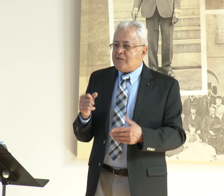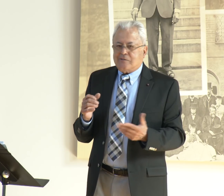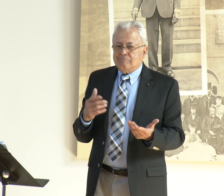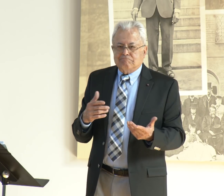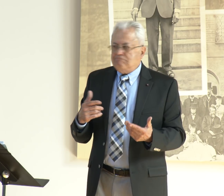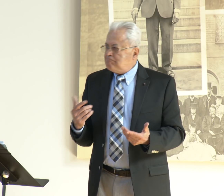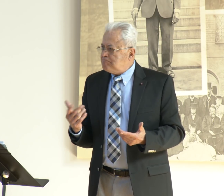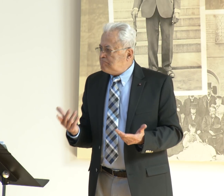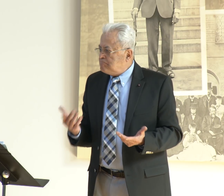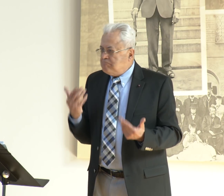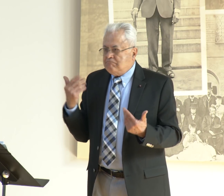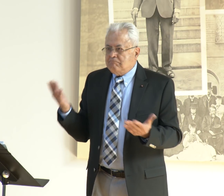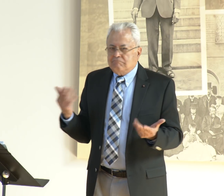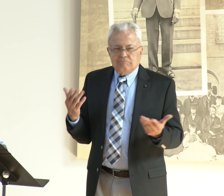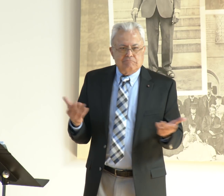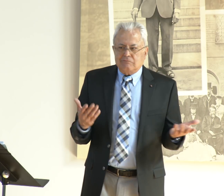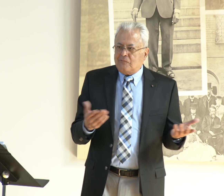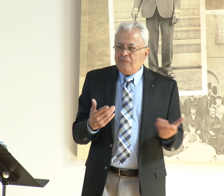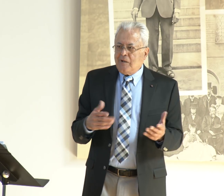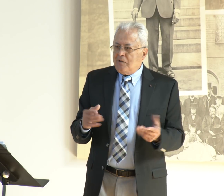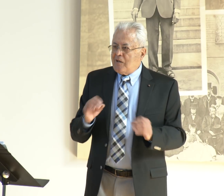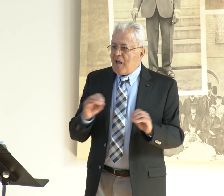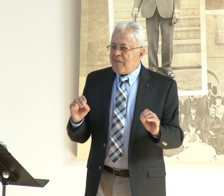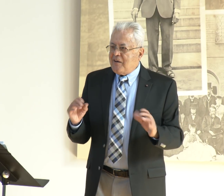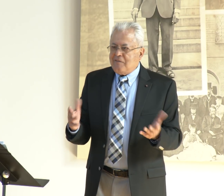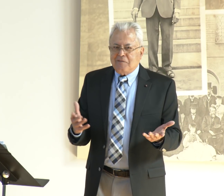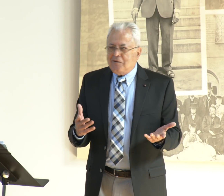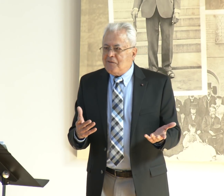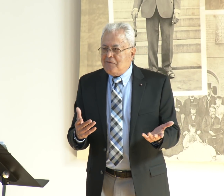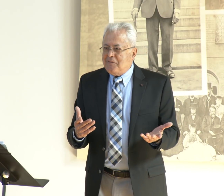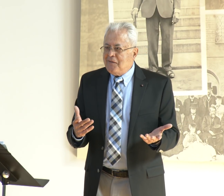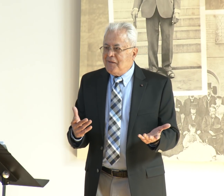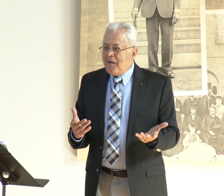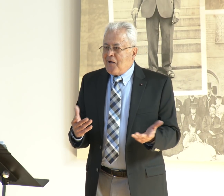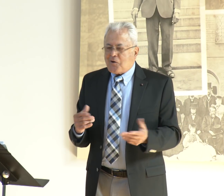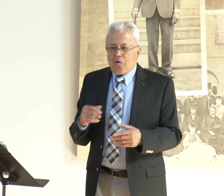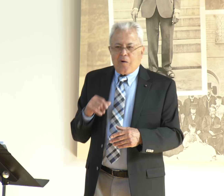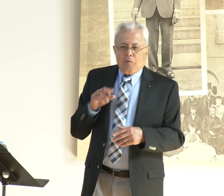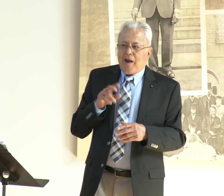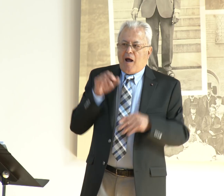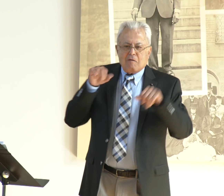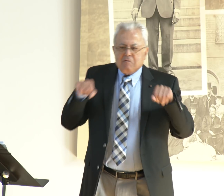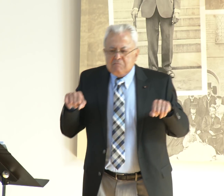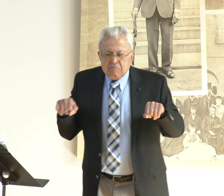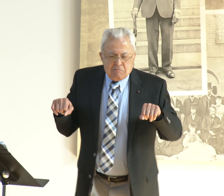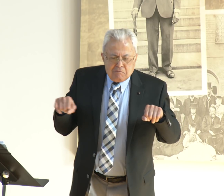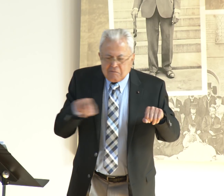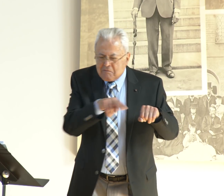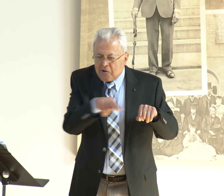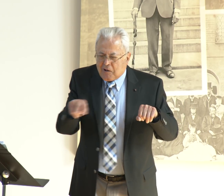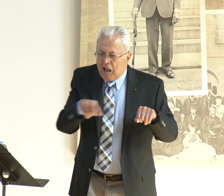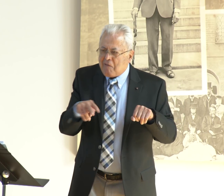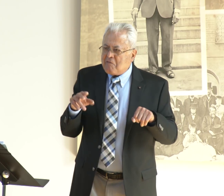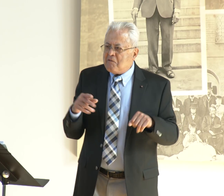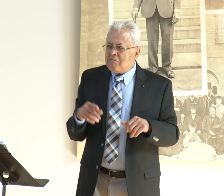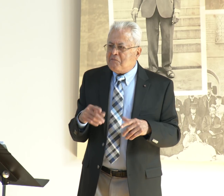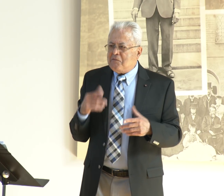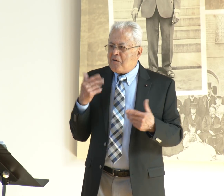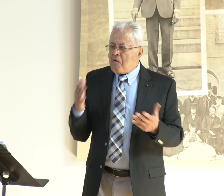There was a big to-do, and you know, and it was the old days, so we didn't know what was going on at first. So we were peeking around,